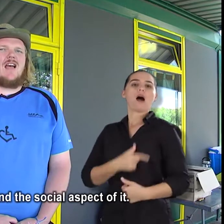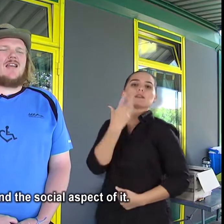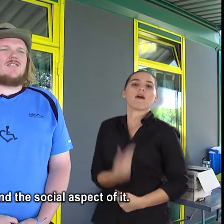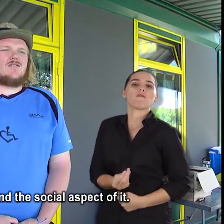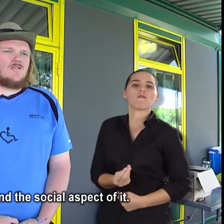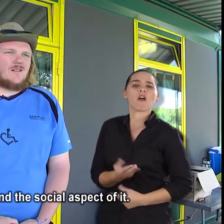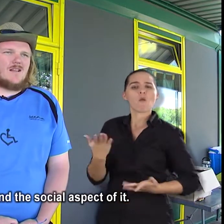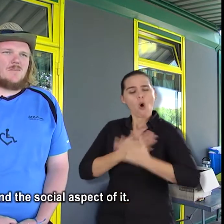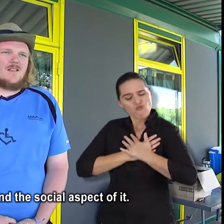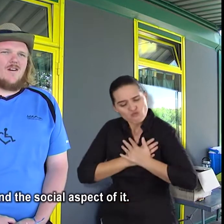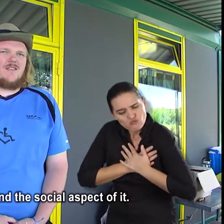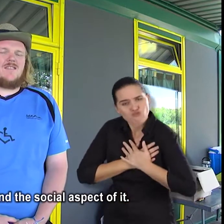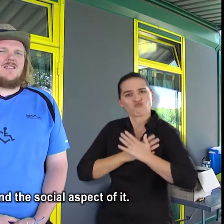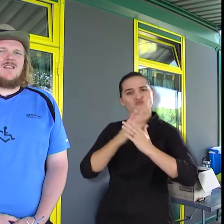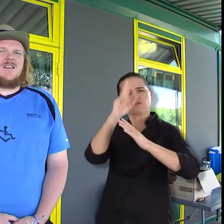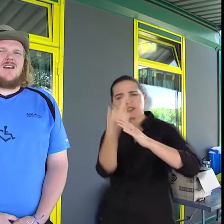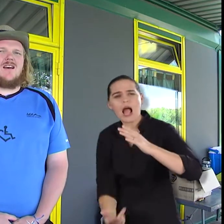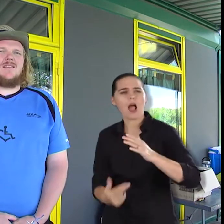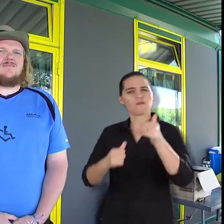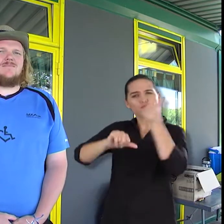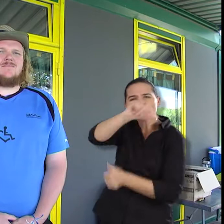itself and the social aspect of it.